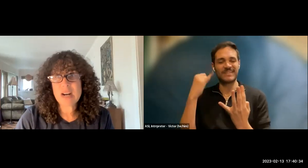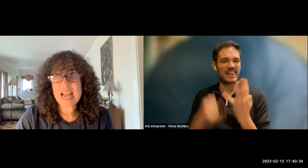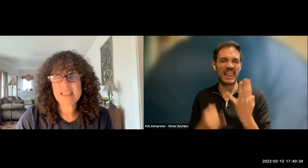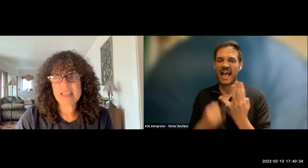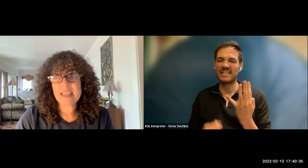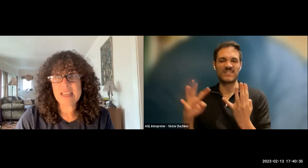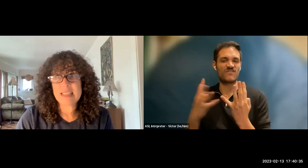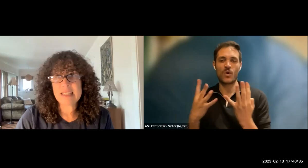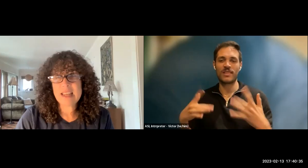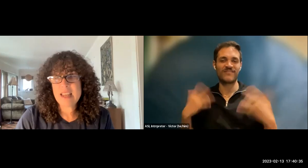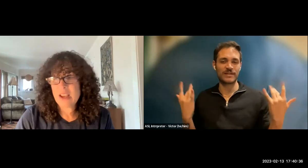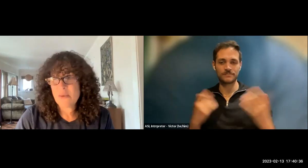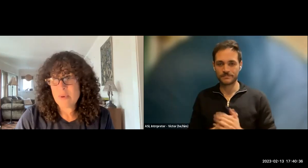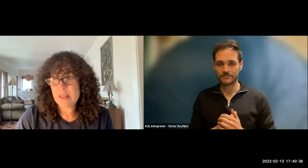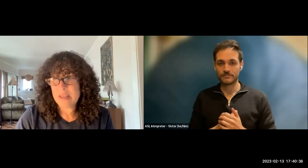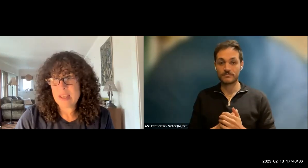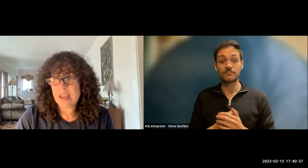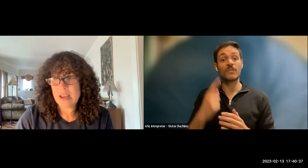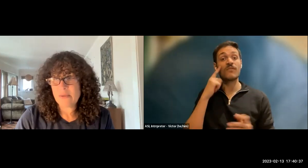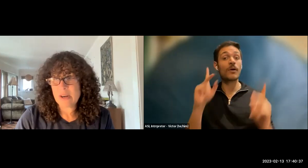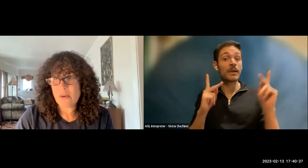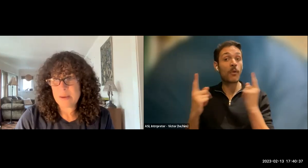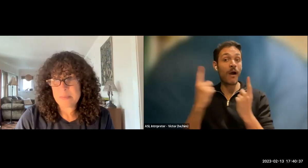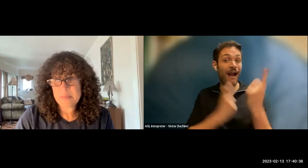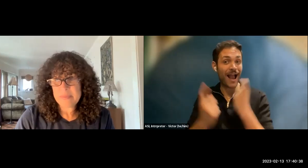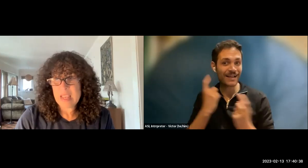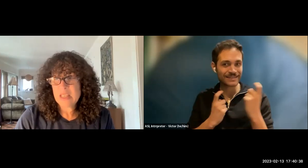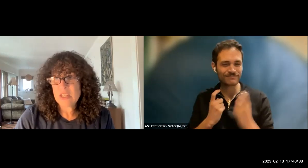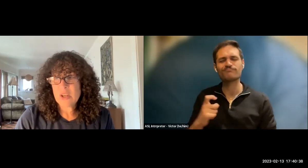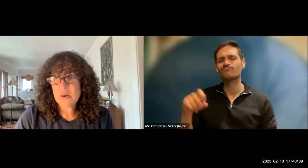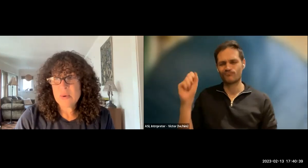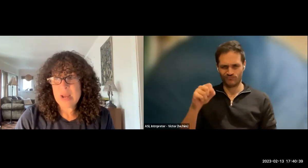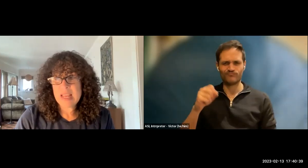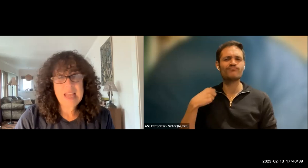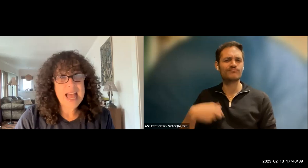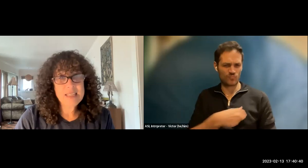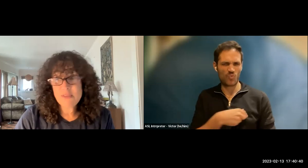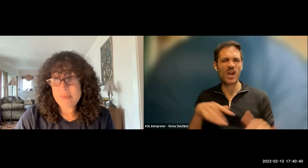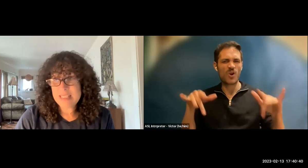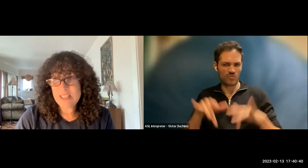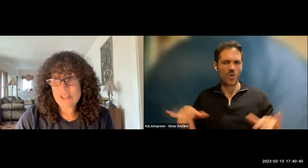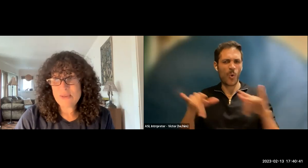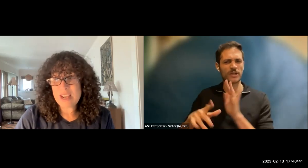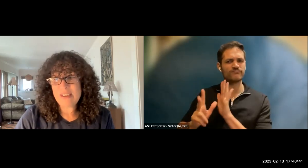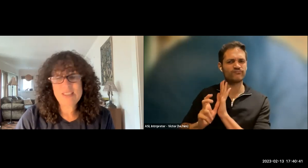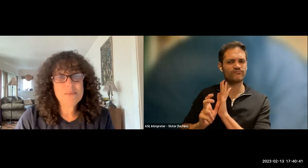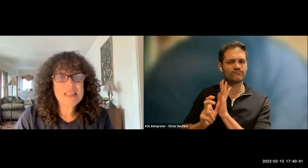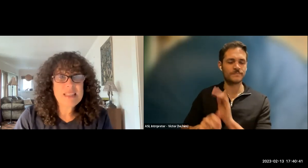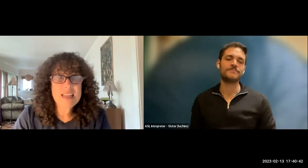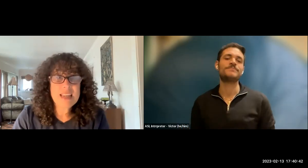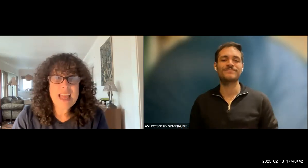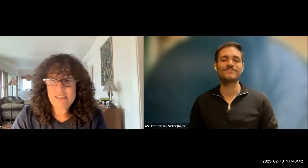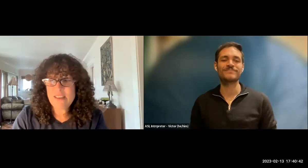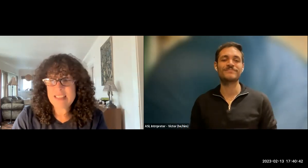for folks who are asking, yes, we will be recording. So as movements to divest